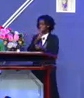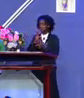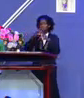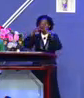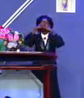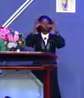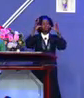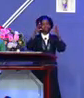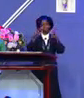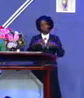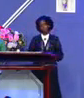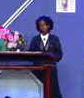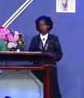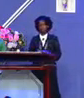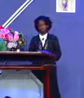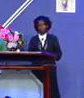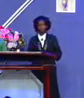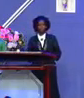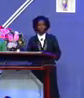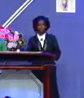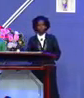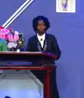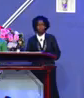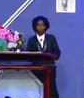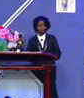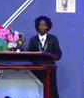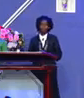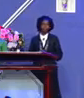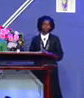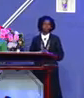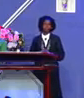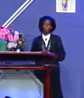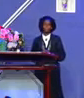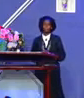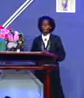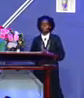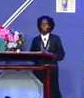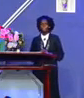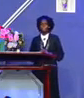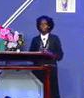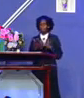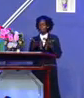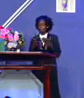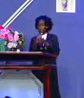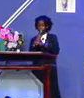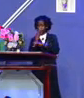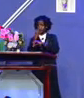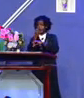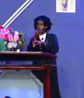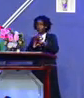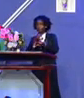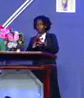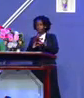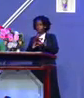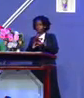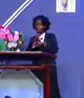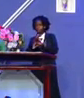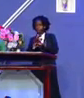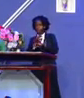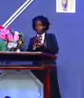tumor became a very big wound. So oluvannyuma ennyongo okugulu